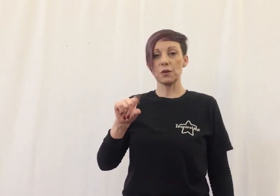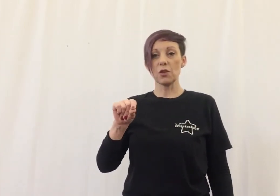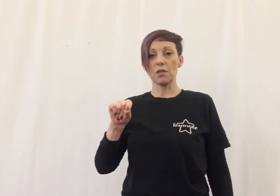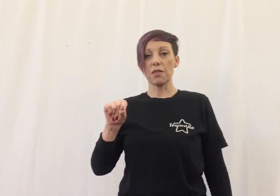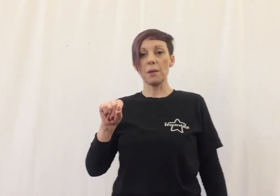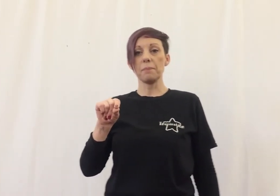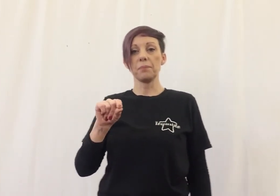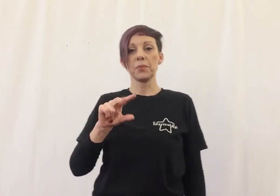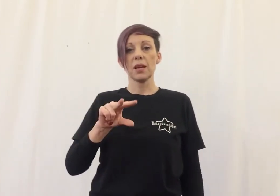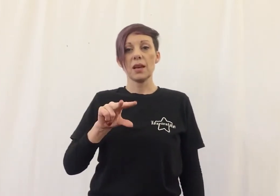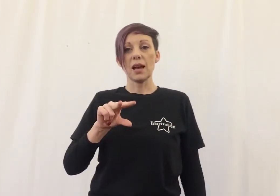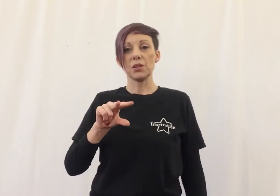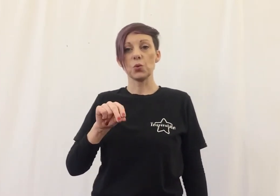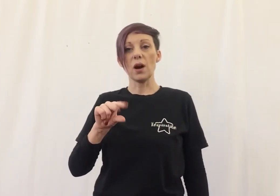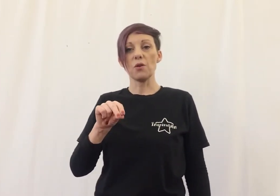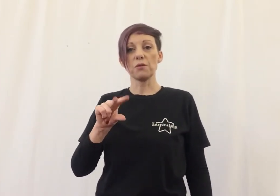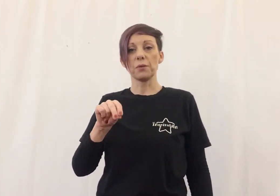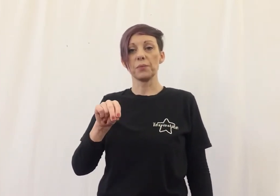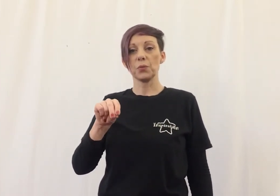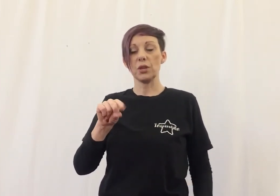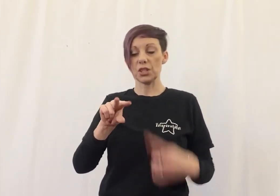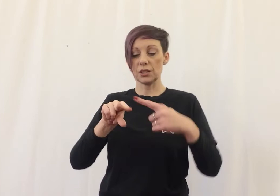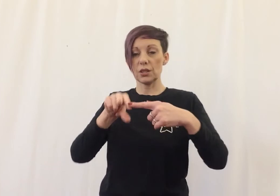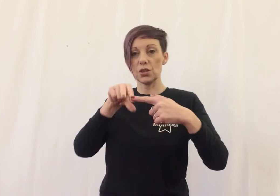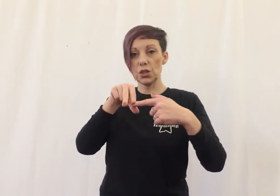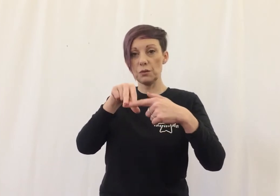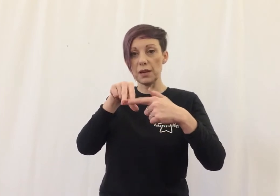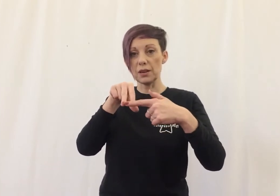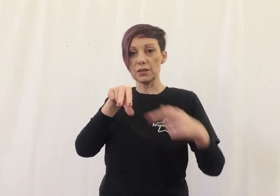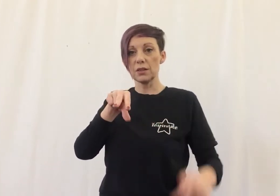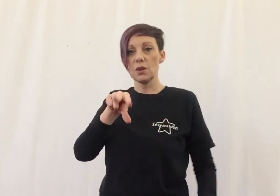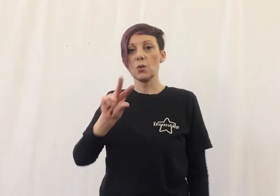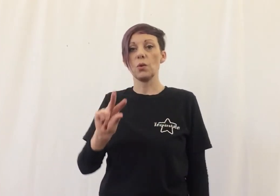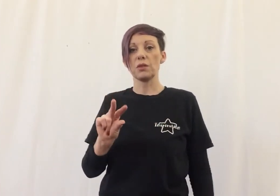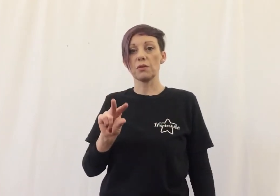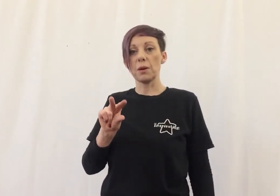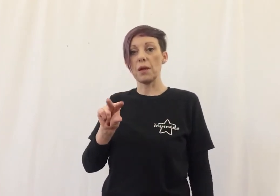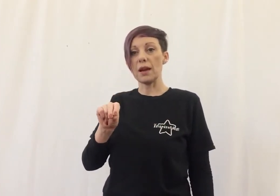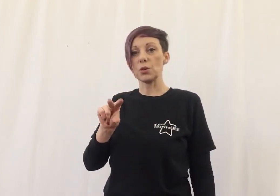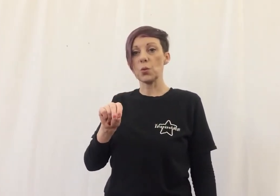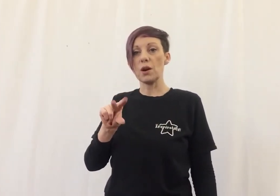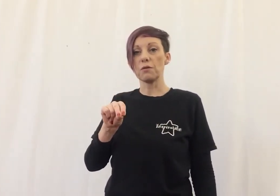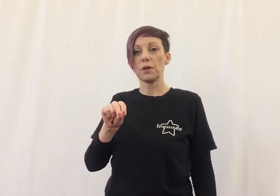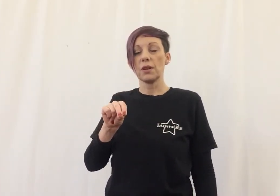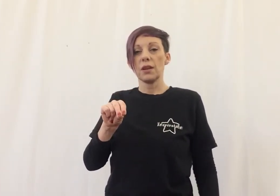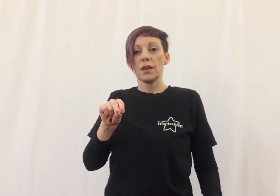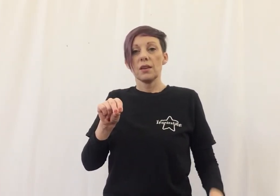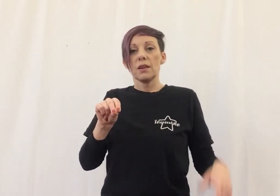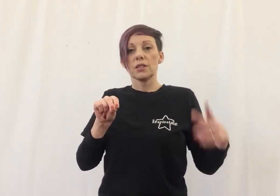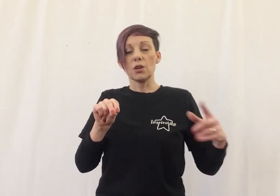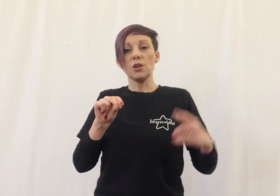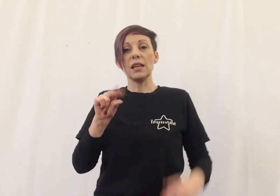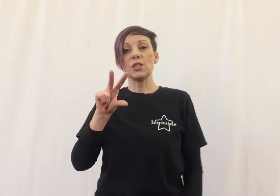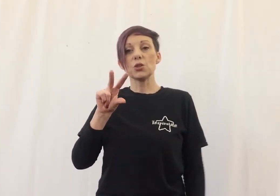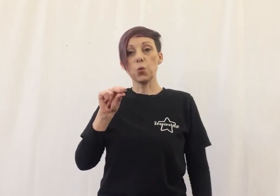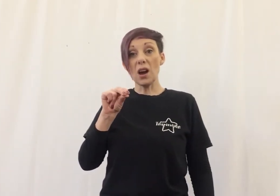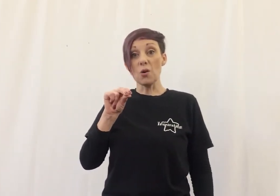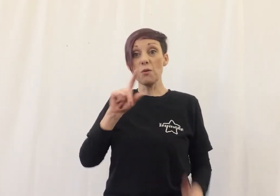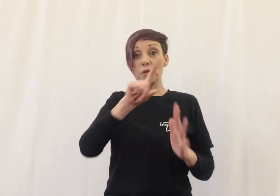finger and thumb, and 12, which is 2 fingers with your thumb like that, 12. So you need 12 for